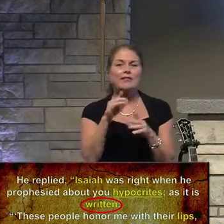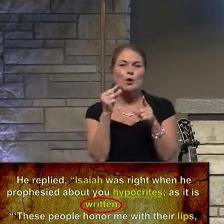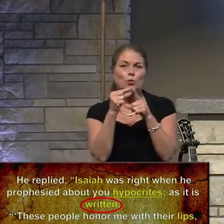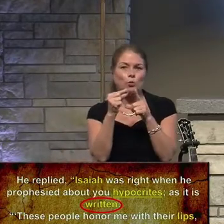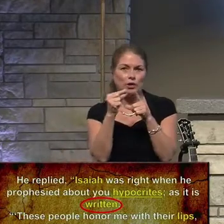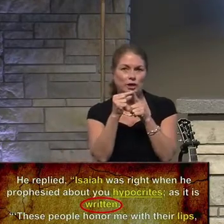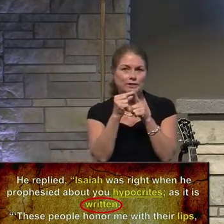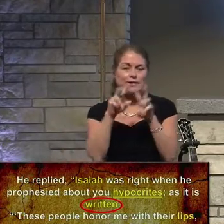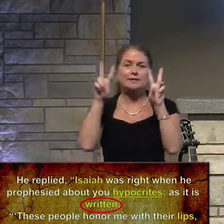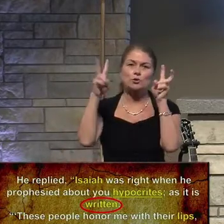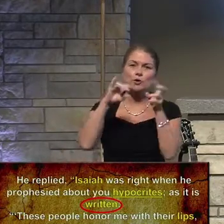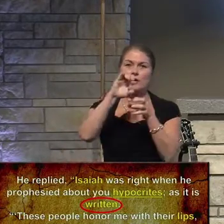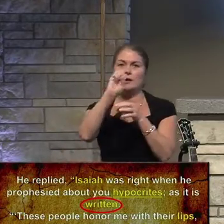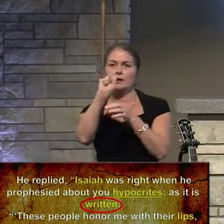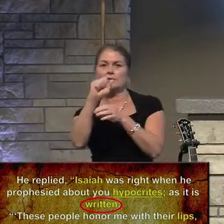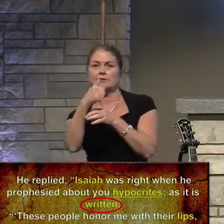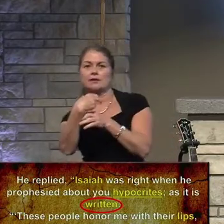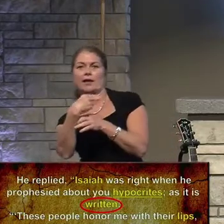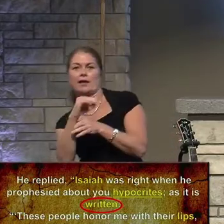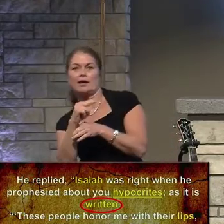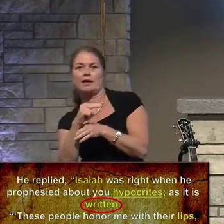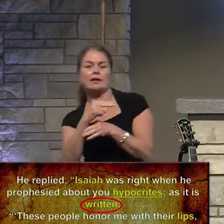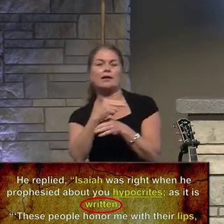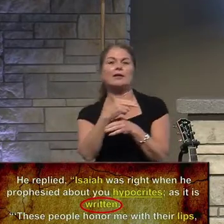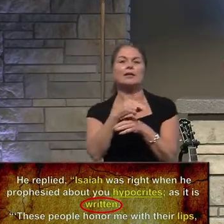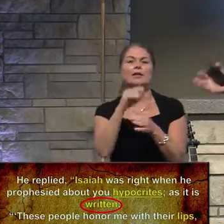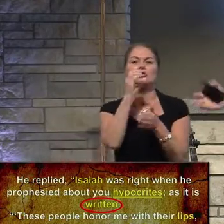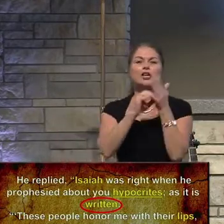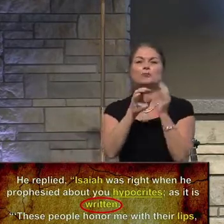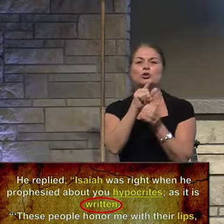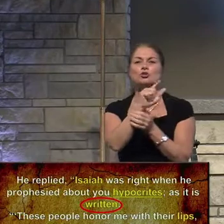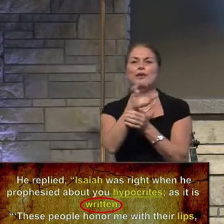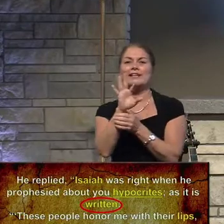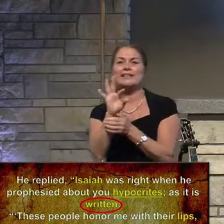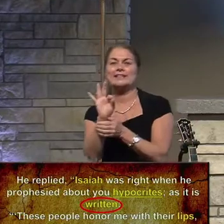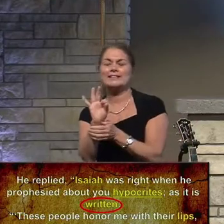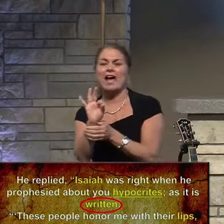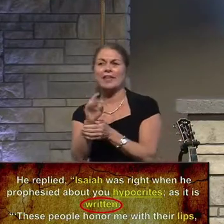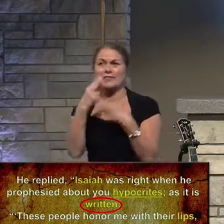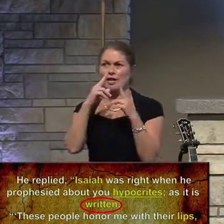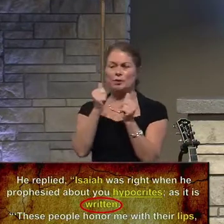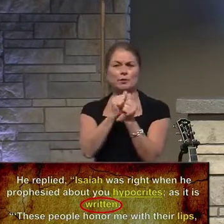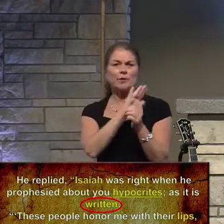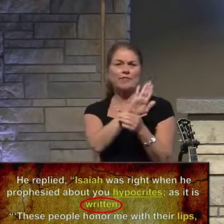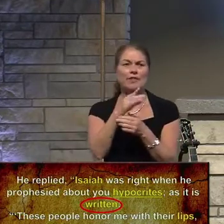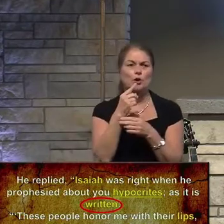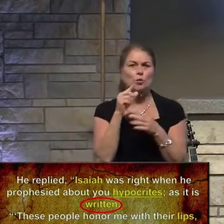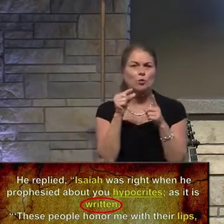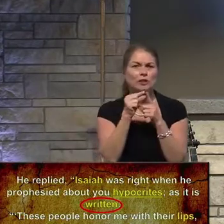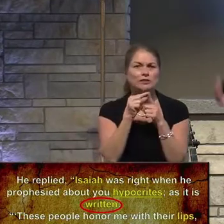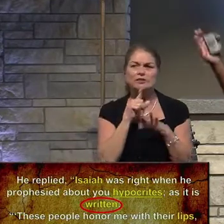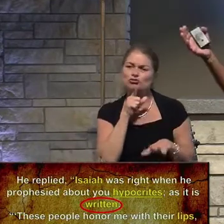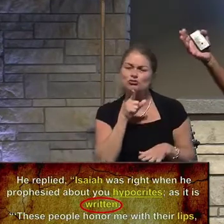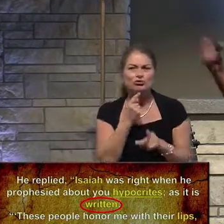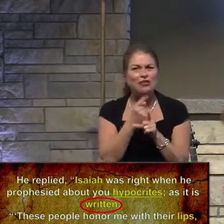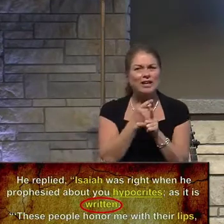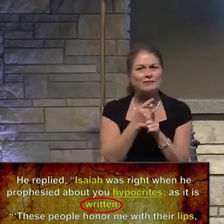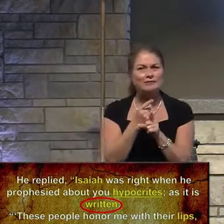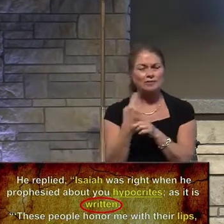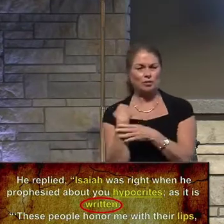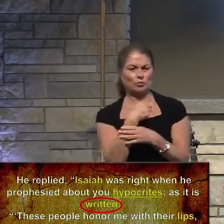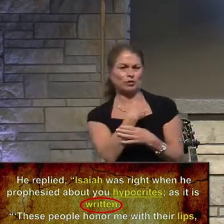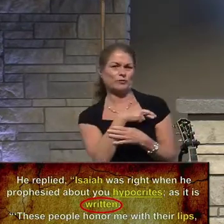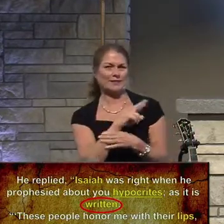He's quoting Isaiah chapter 29. They honor me with my lips. It's so true, isn't it? Us religious